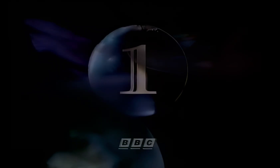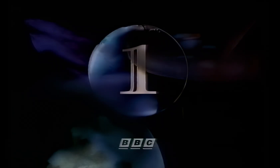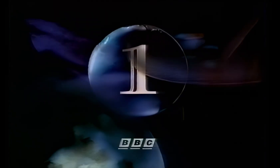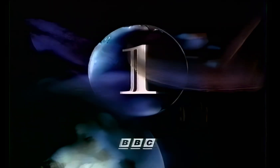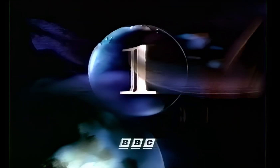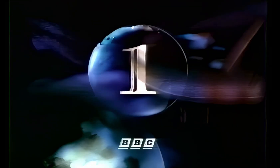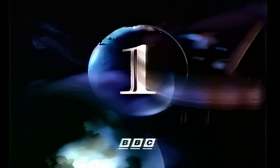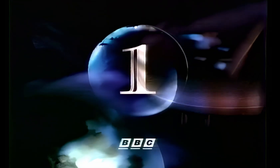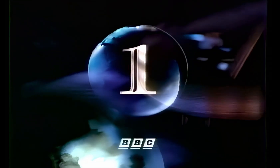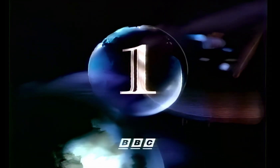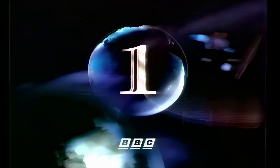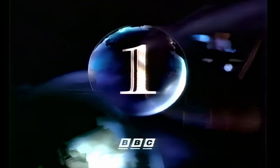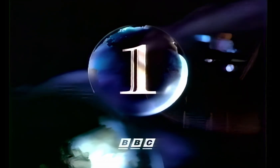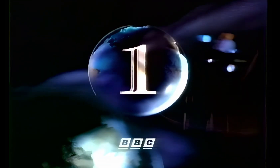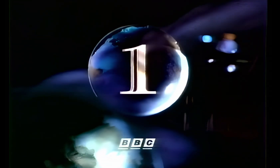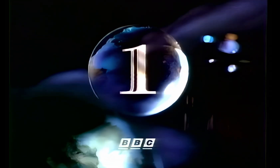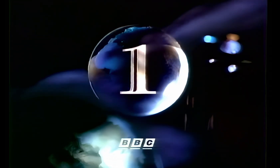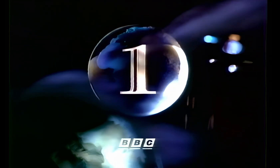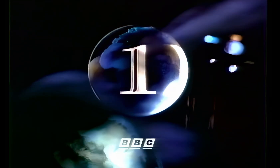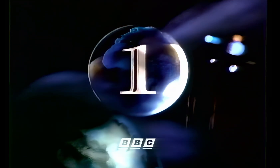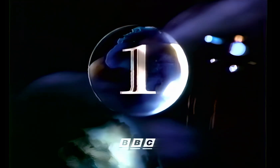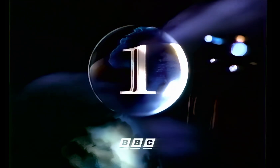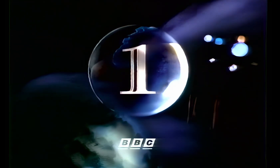This is BBC One. Now, see here.